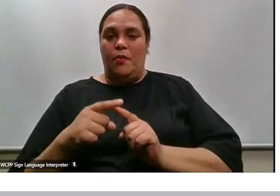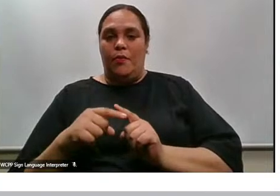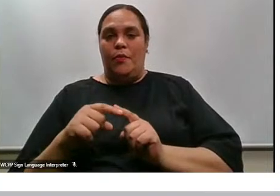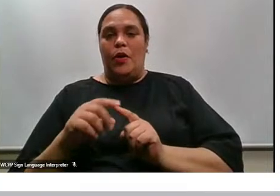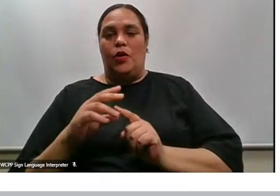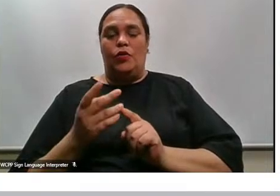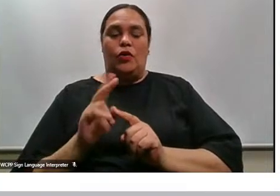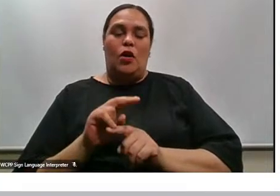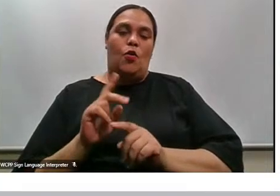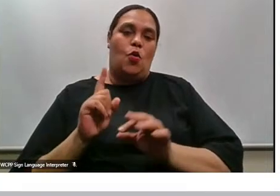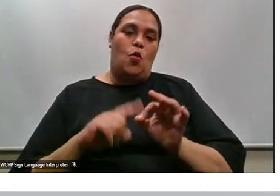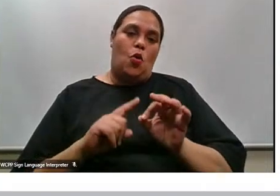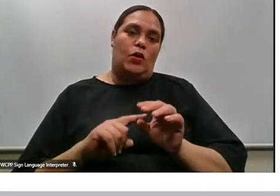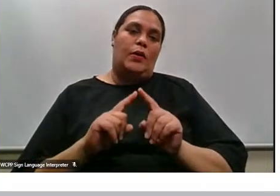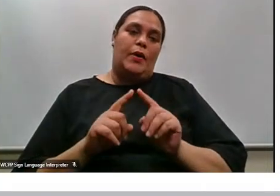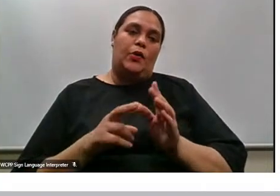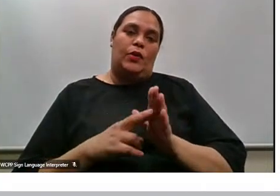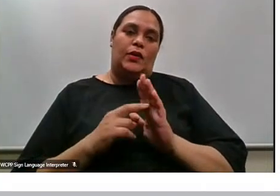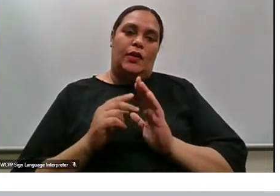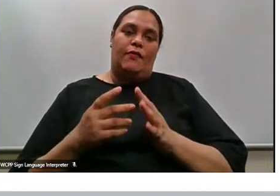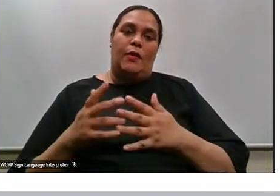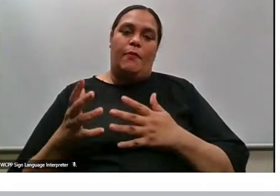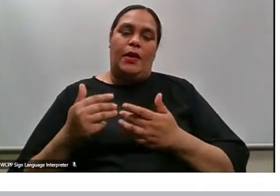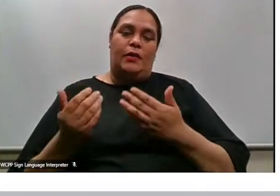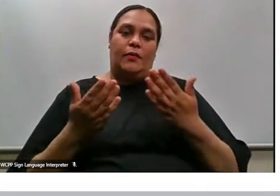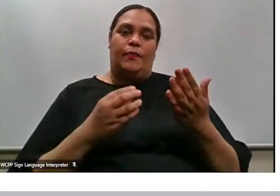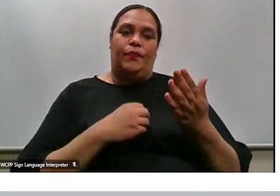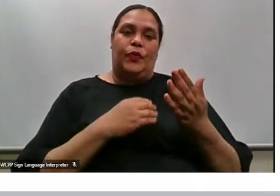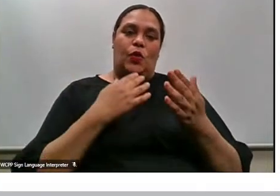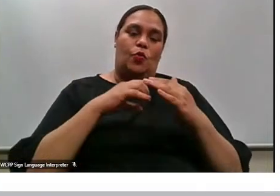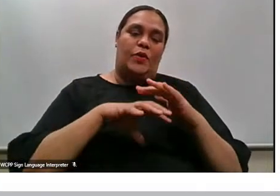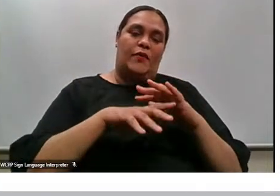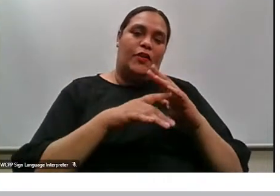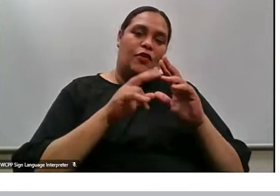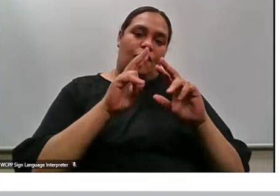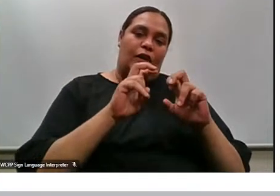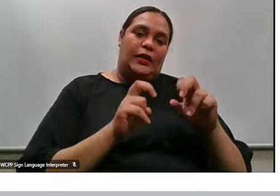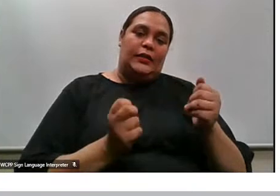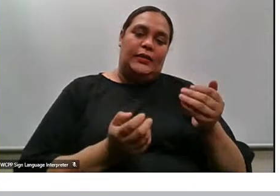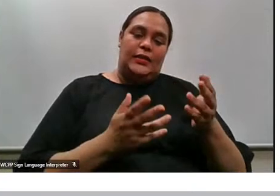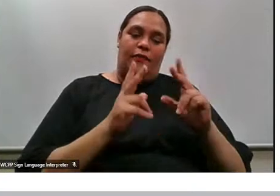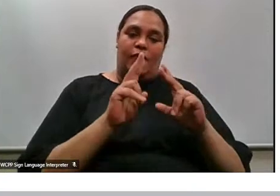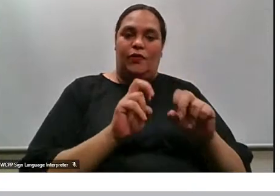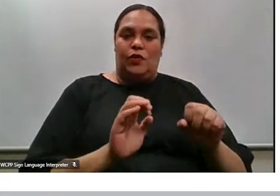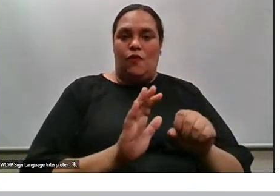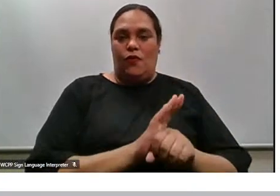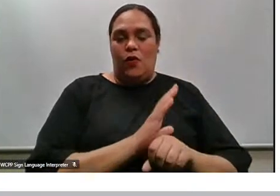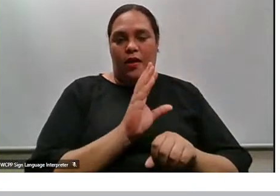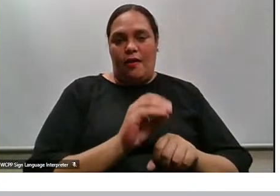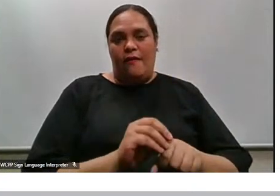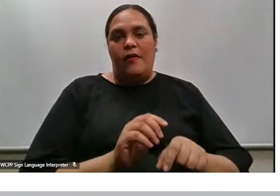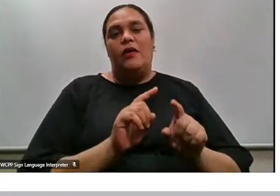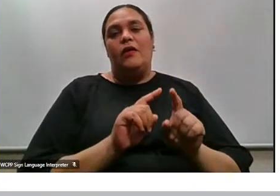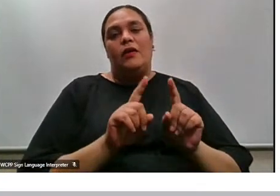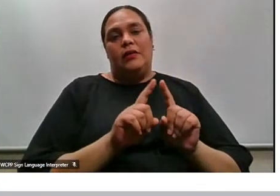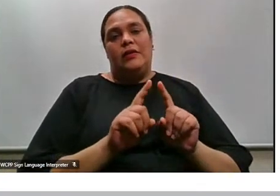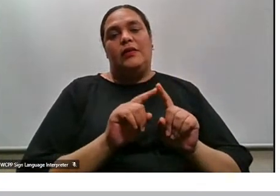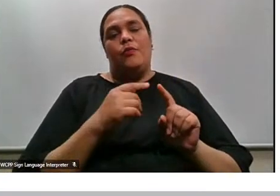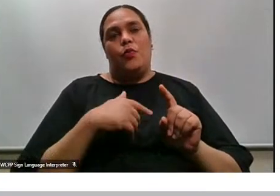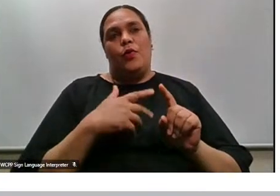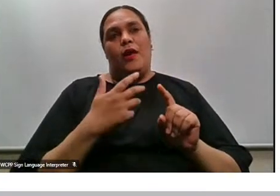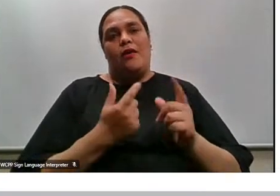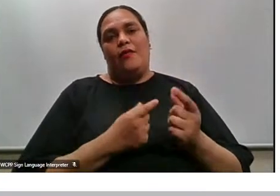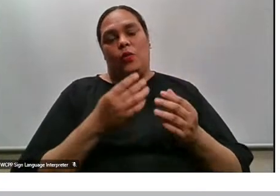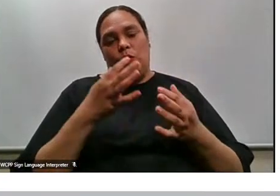quoting. We then referred the matter to the Provincial Forensic Services for an investigation, and we have taken